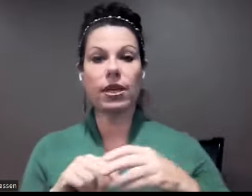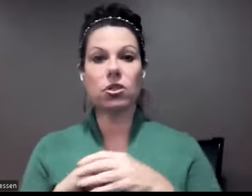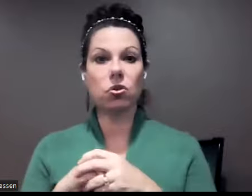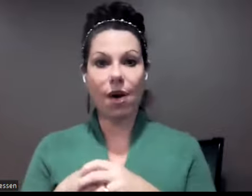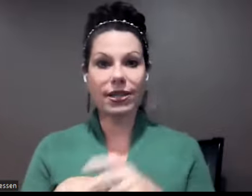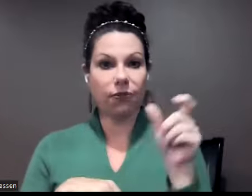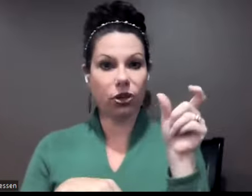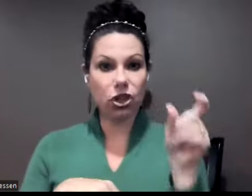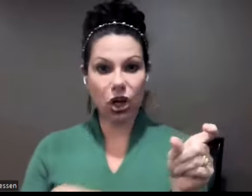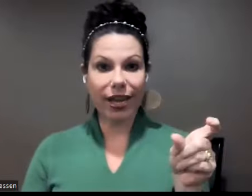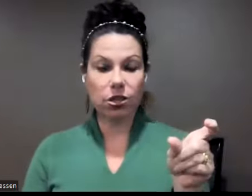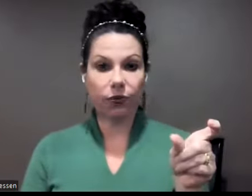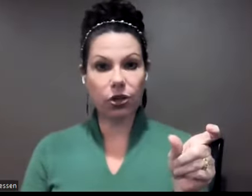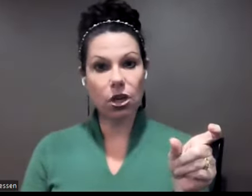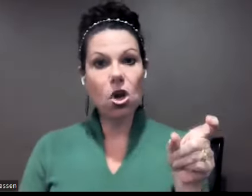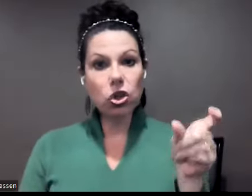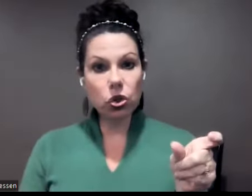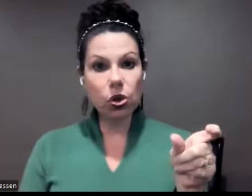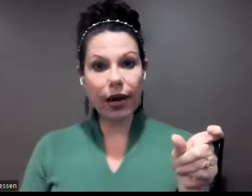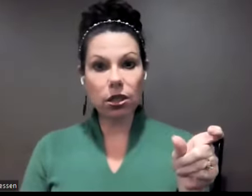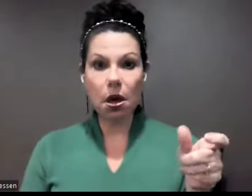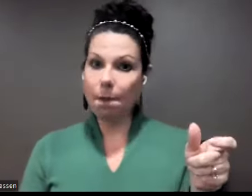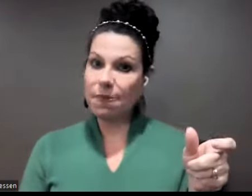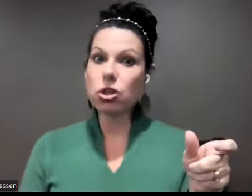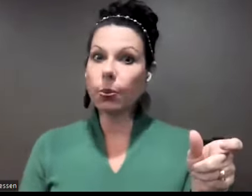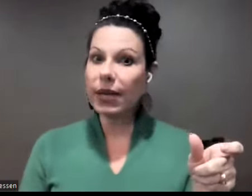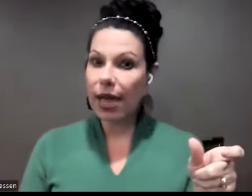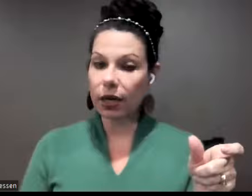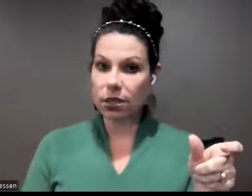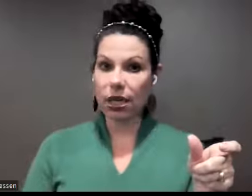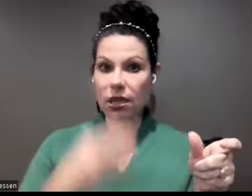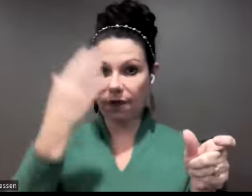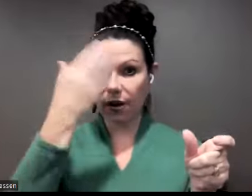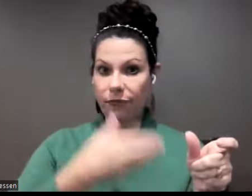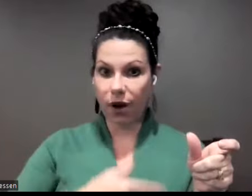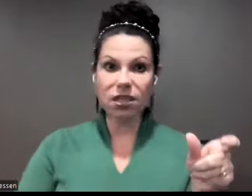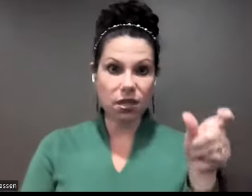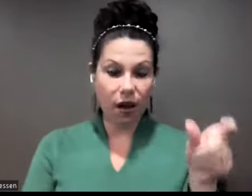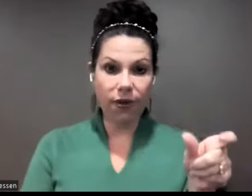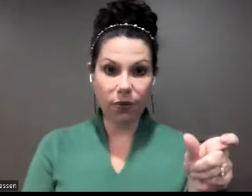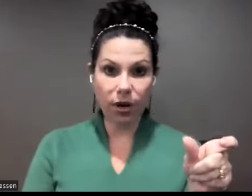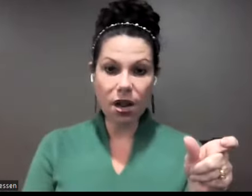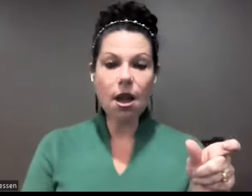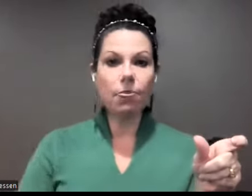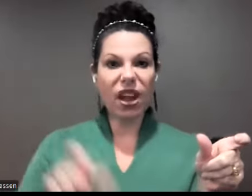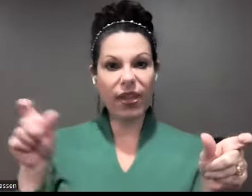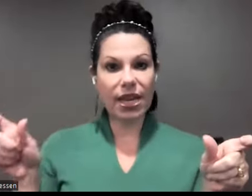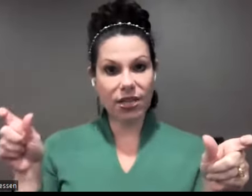is you want to for sure catch the first 2 letters, maybe 3 letters in the very front of the word, and then catch